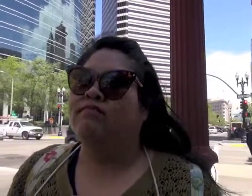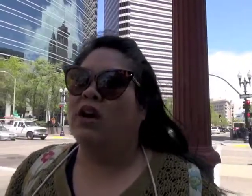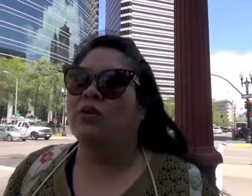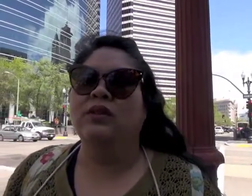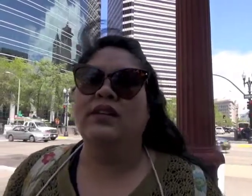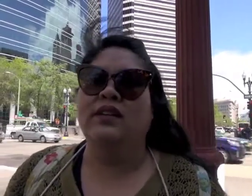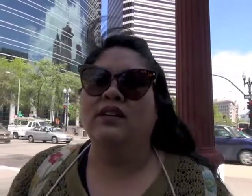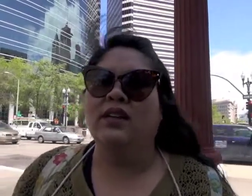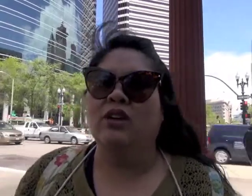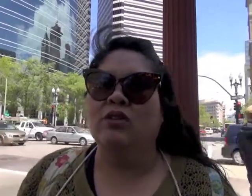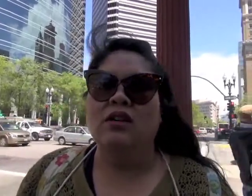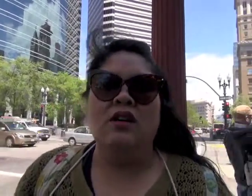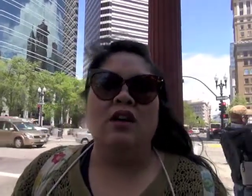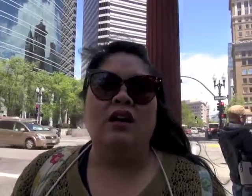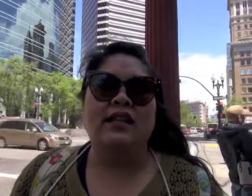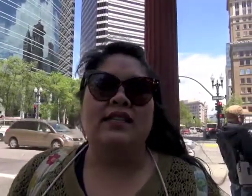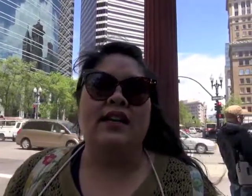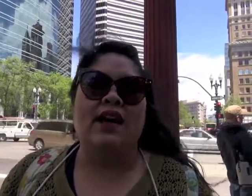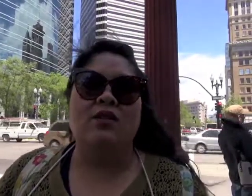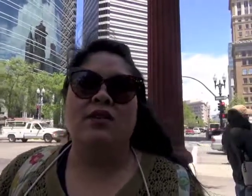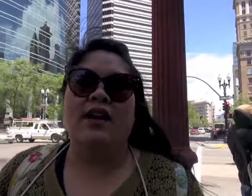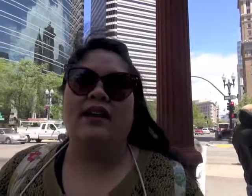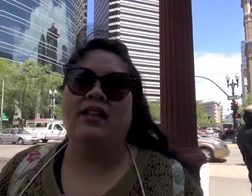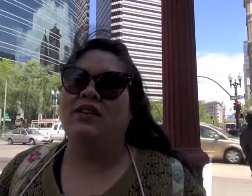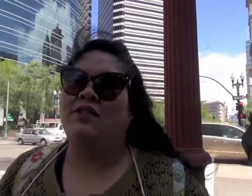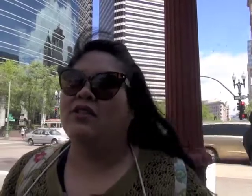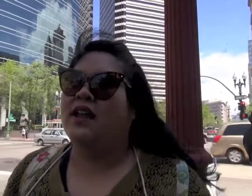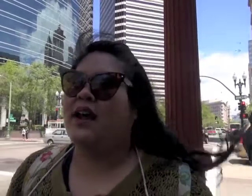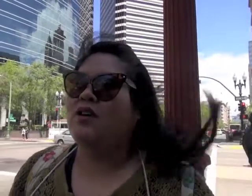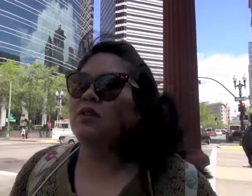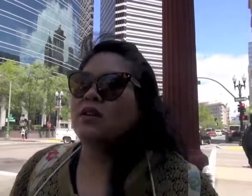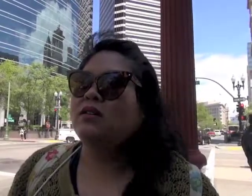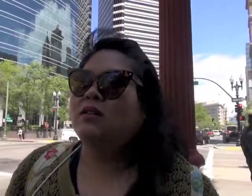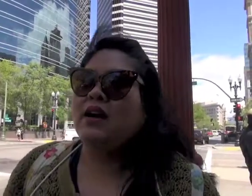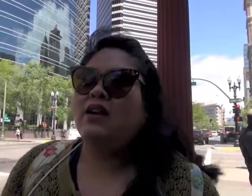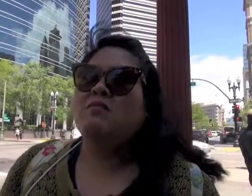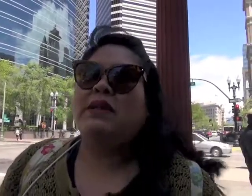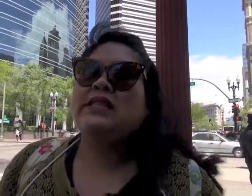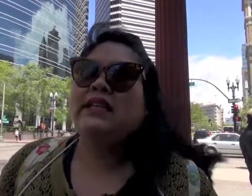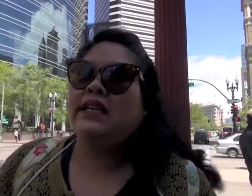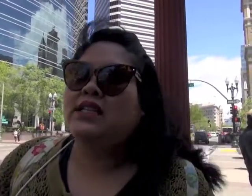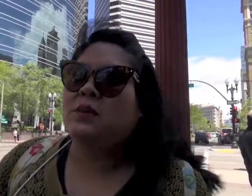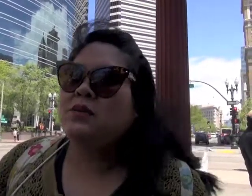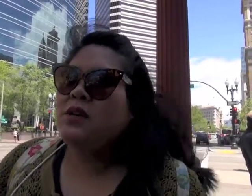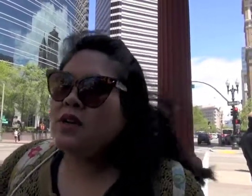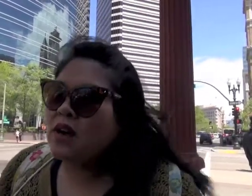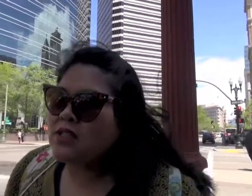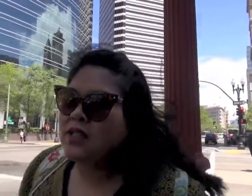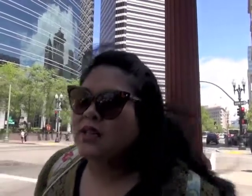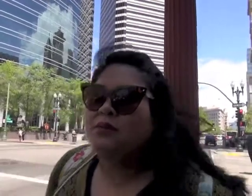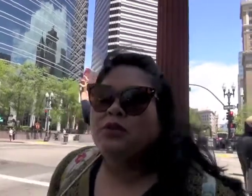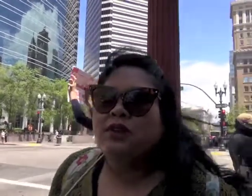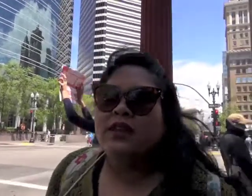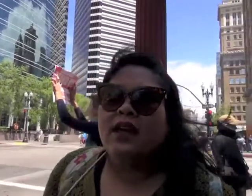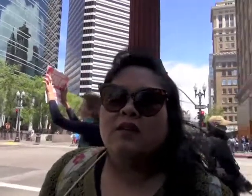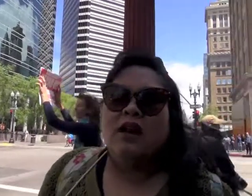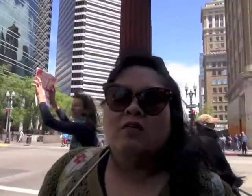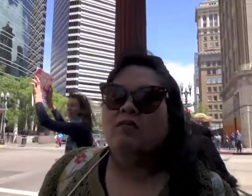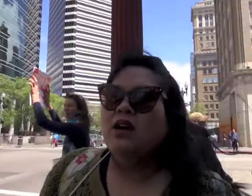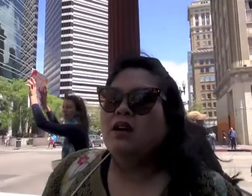are only, less than an hour, and even after that hour, mentally, studies have proven that